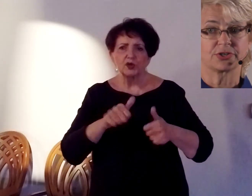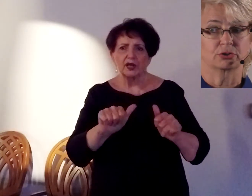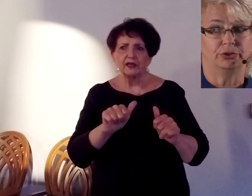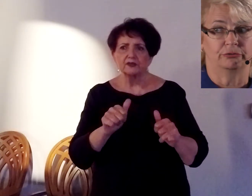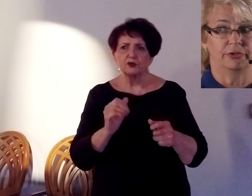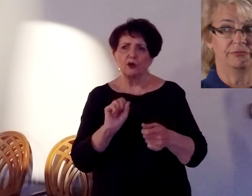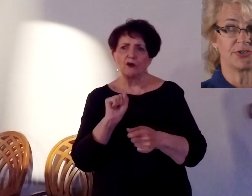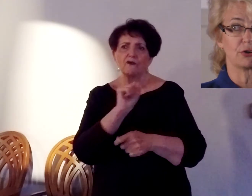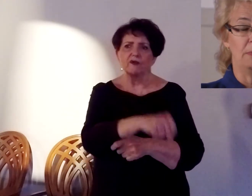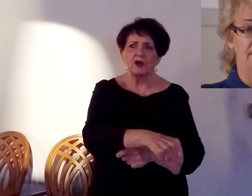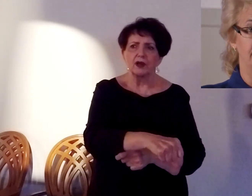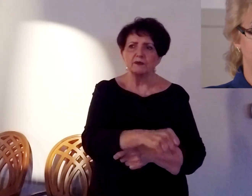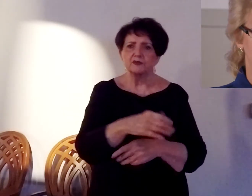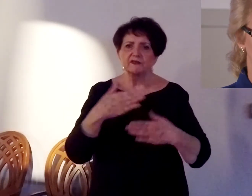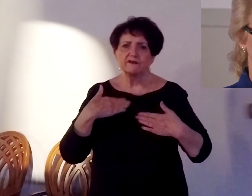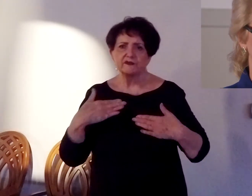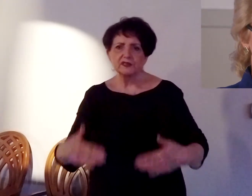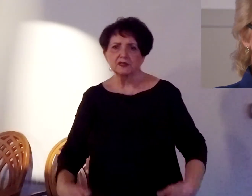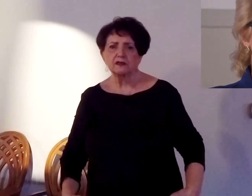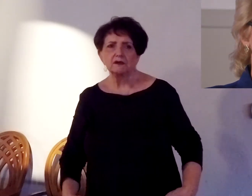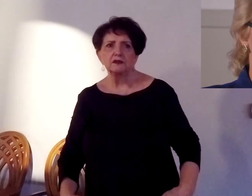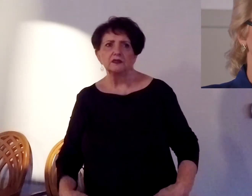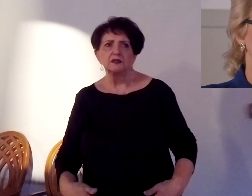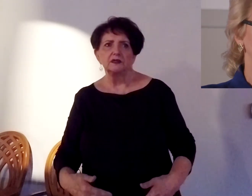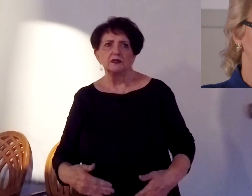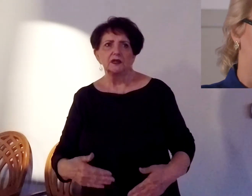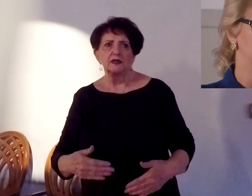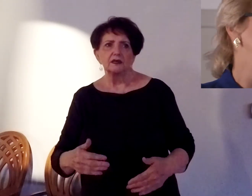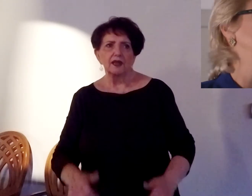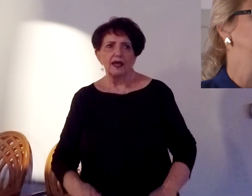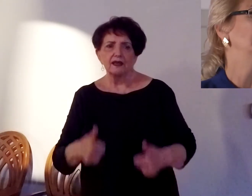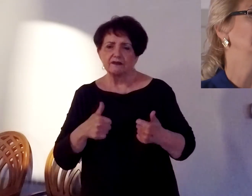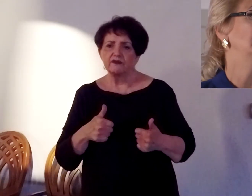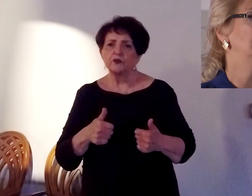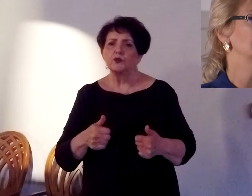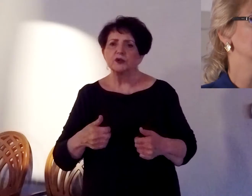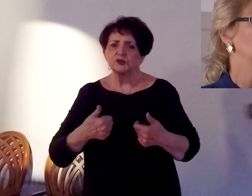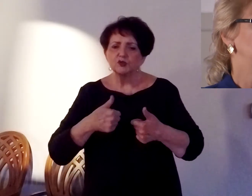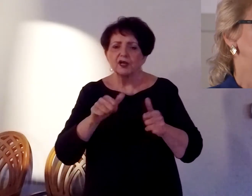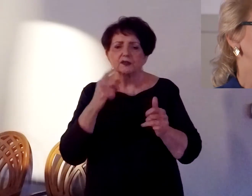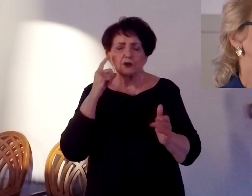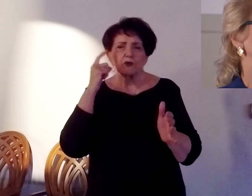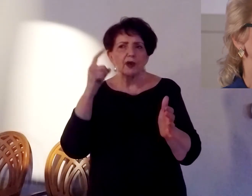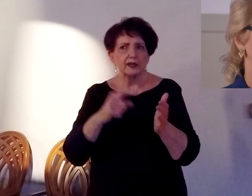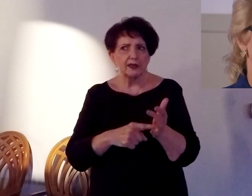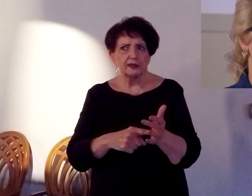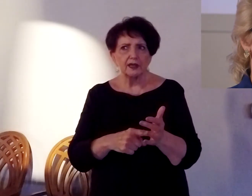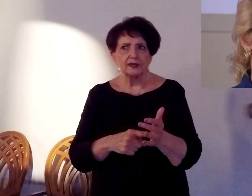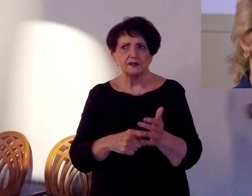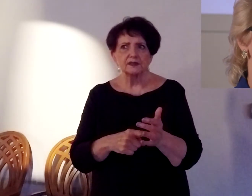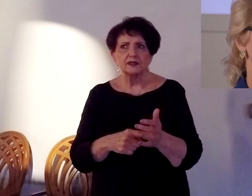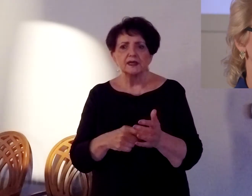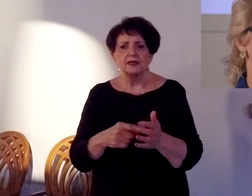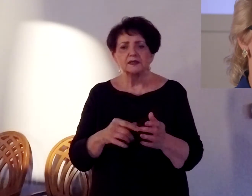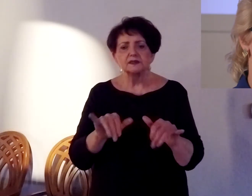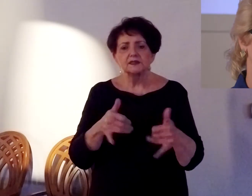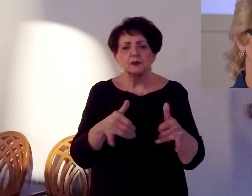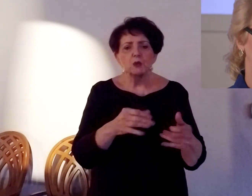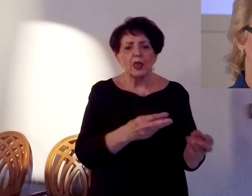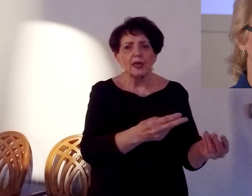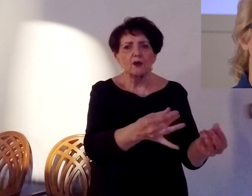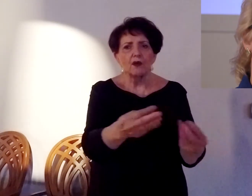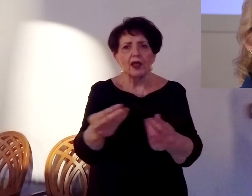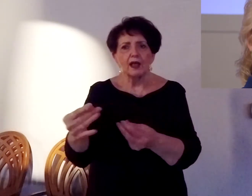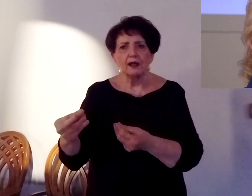overcome the physical manifestation. We're trying to recognize that it is the playground, it is the